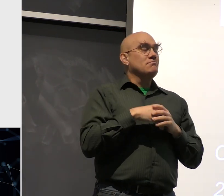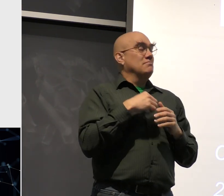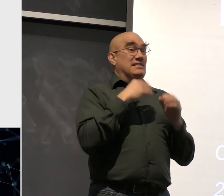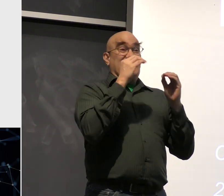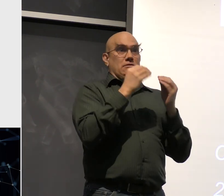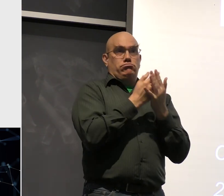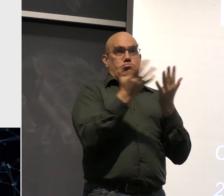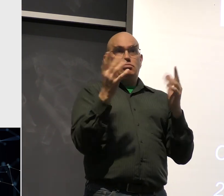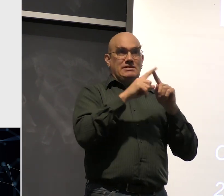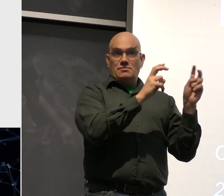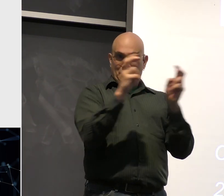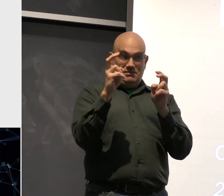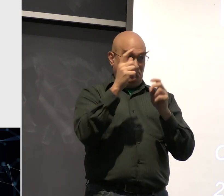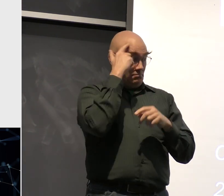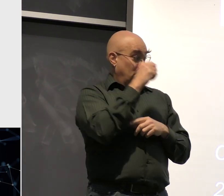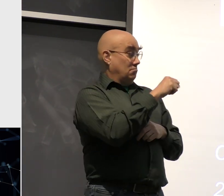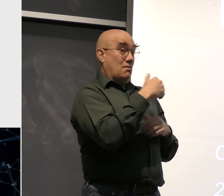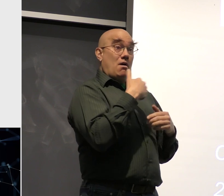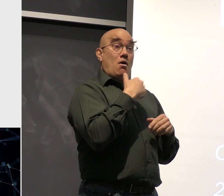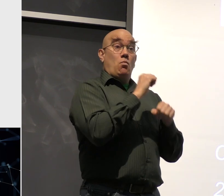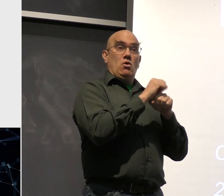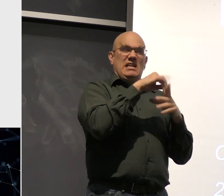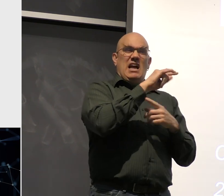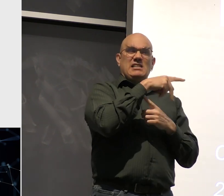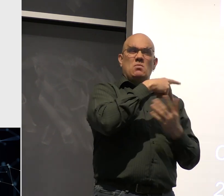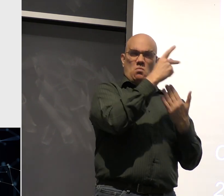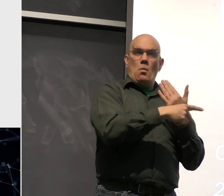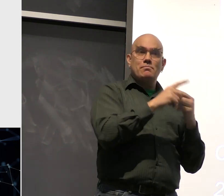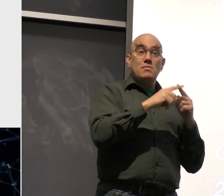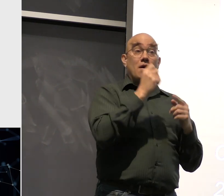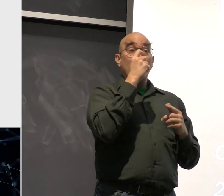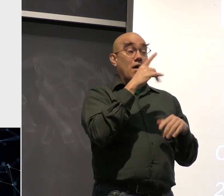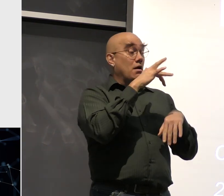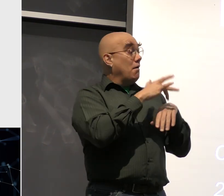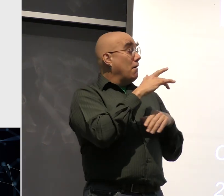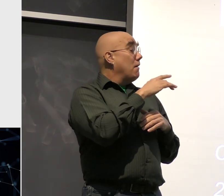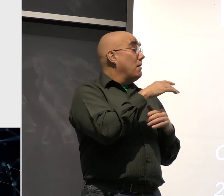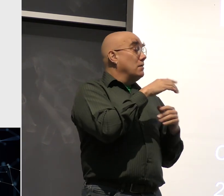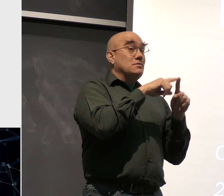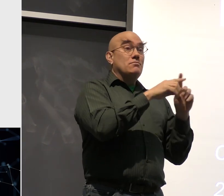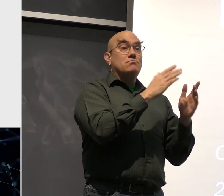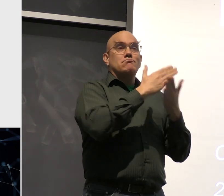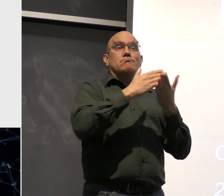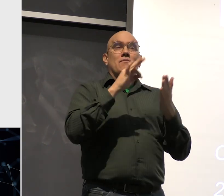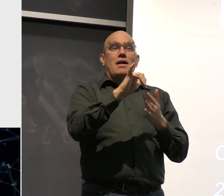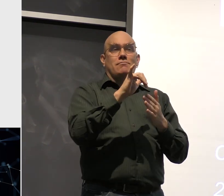Chicago. I teach many different courses. I worked in the interpreter training program for a while, but